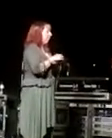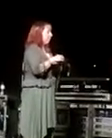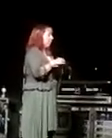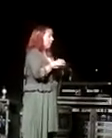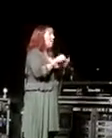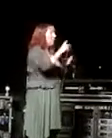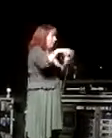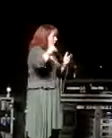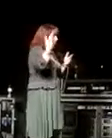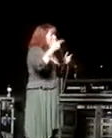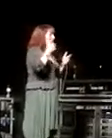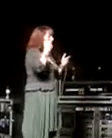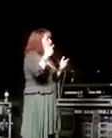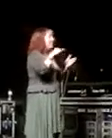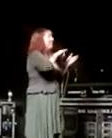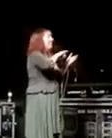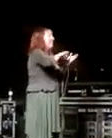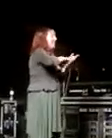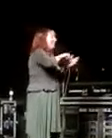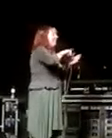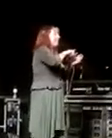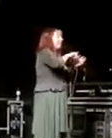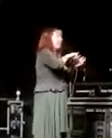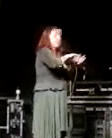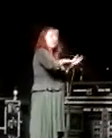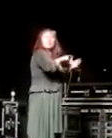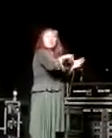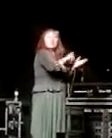And from London, Sandbrook's Wandle Ale.